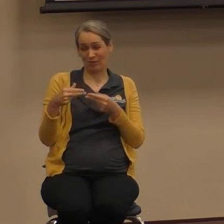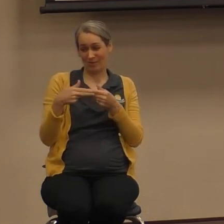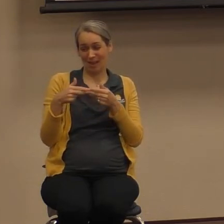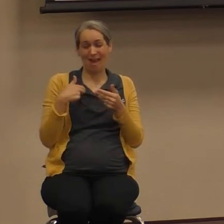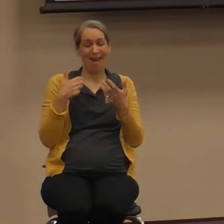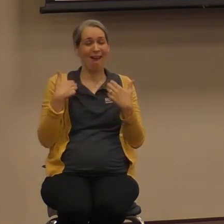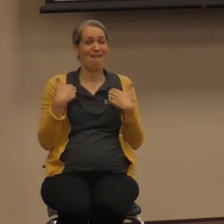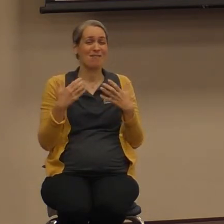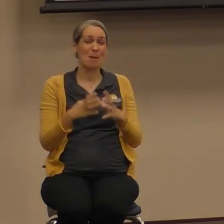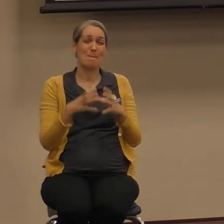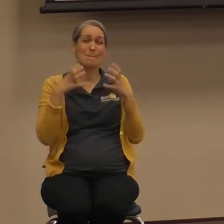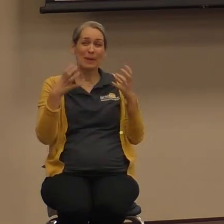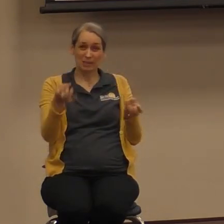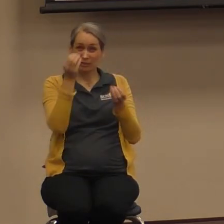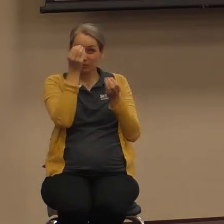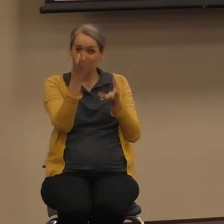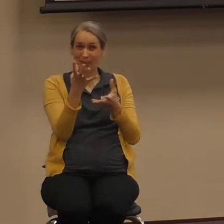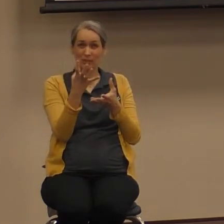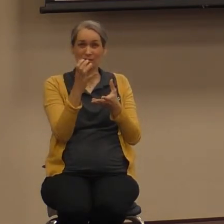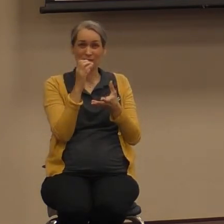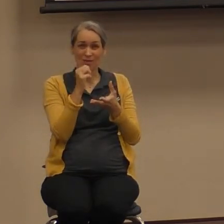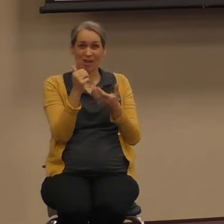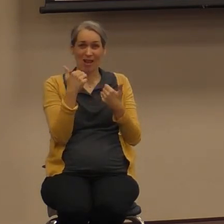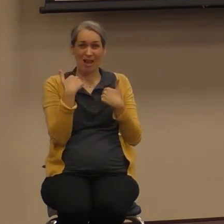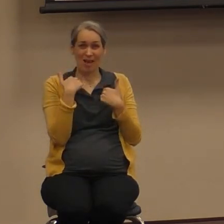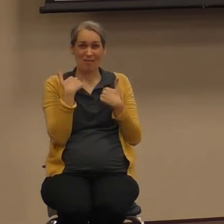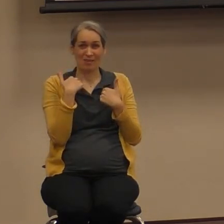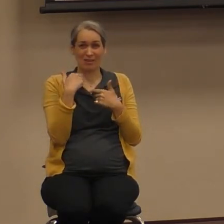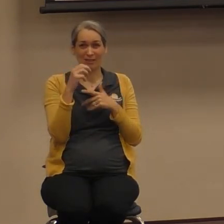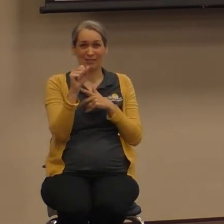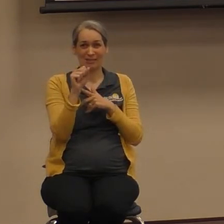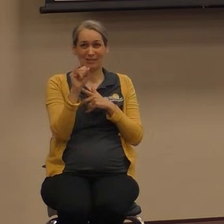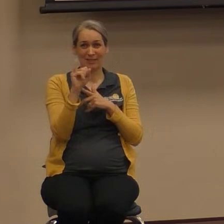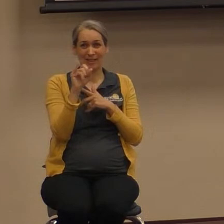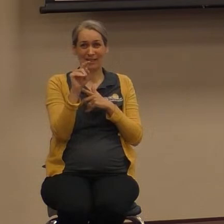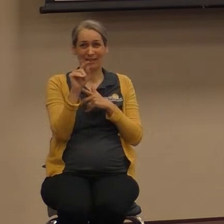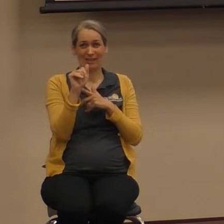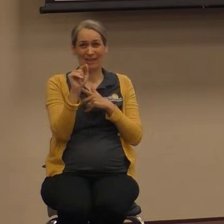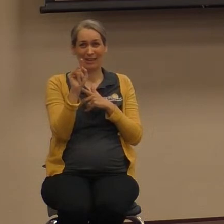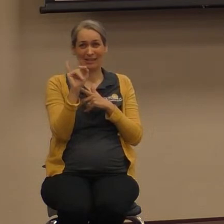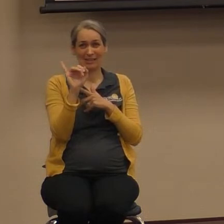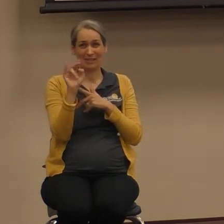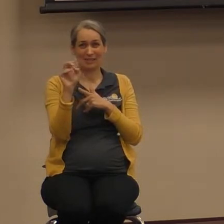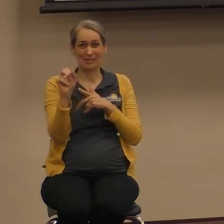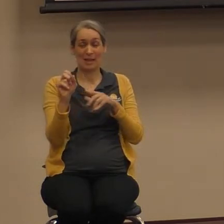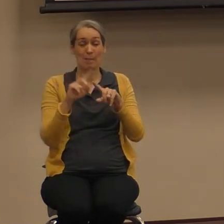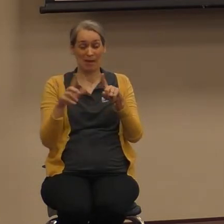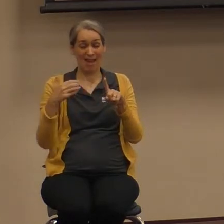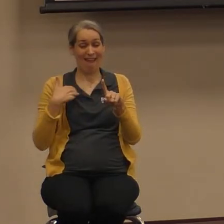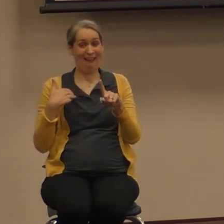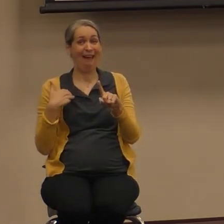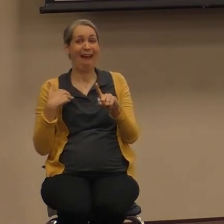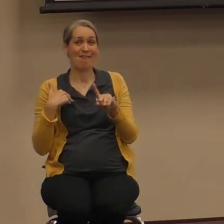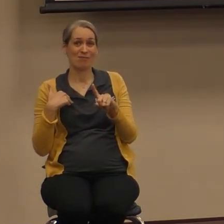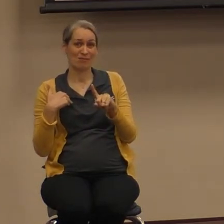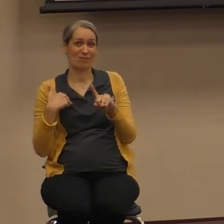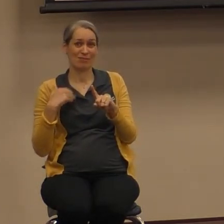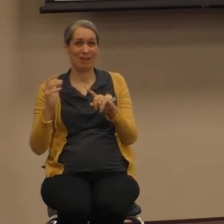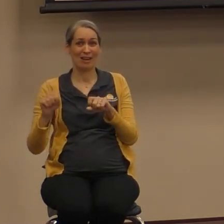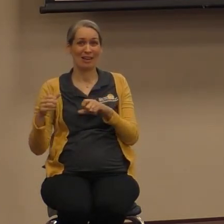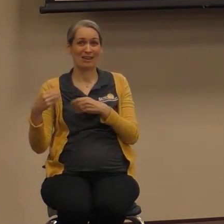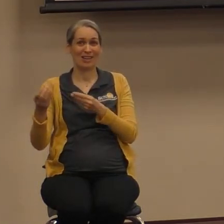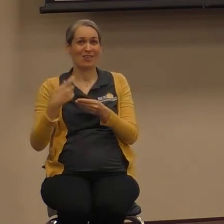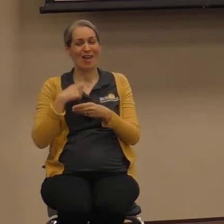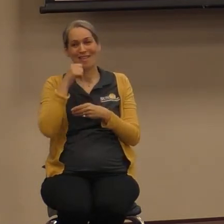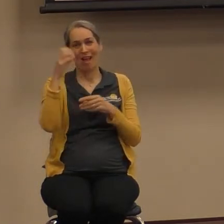information specifically in this lesson that does not have citations. I have citations for everything that's cited in here, so please don't think that I just made these up